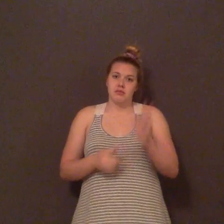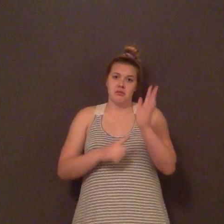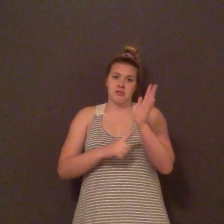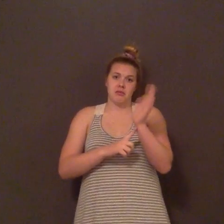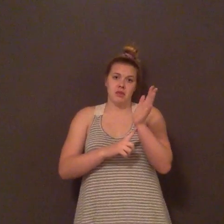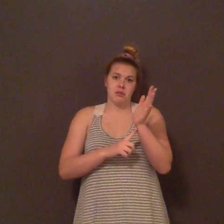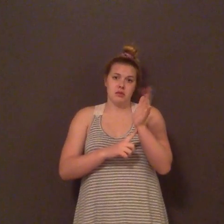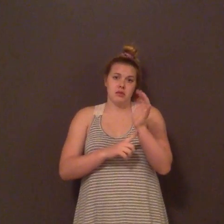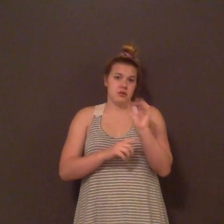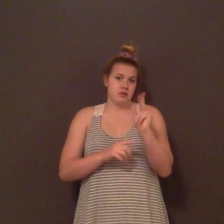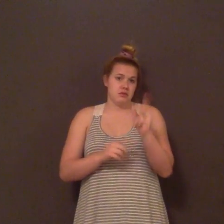computers, all right?